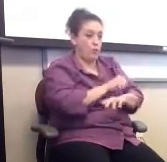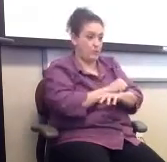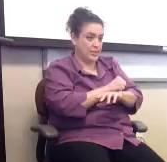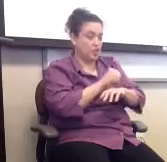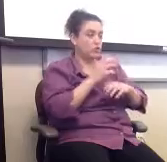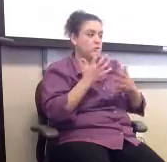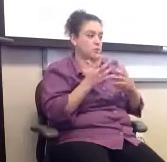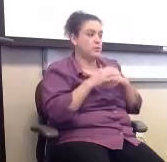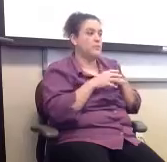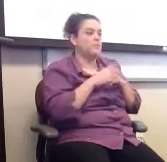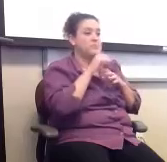Checked with Kyle yesterday.